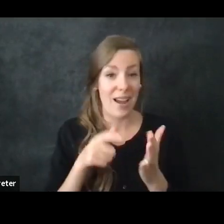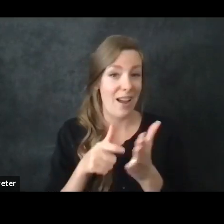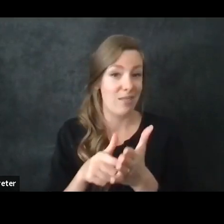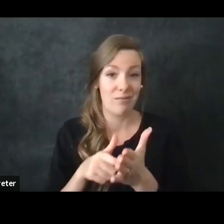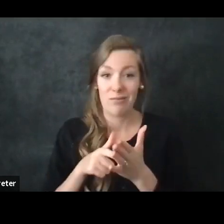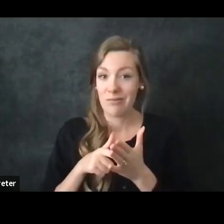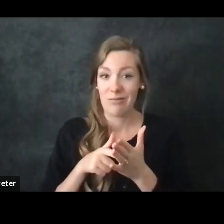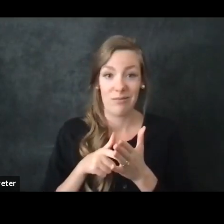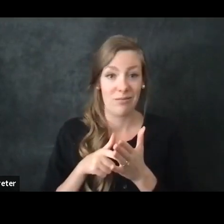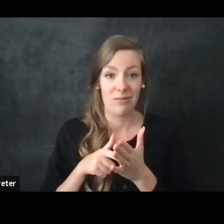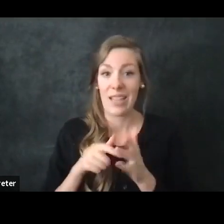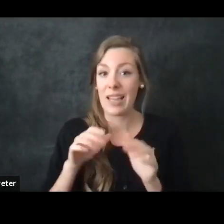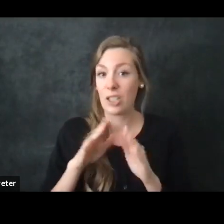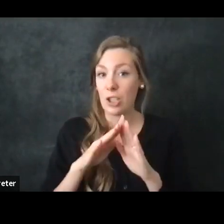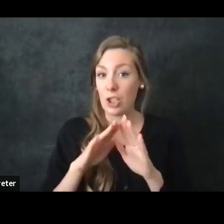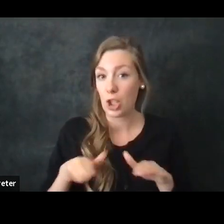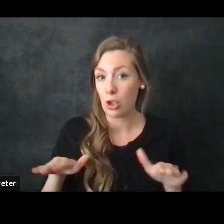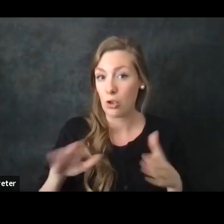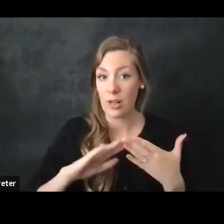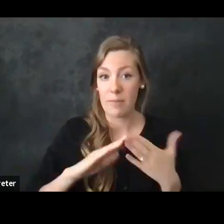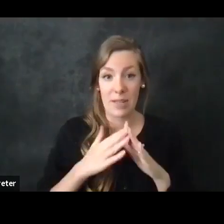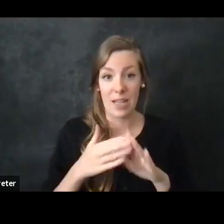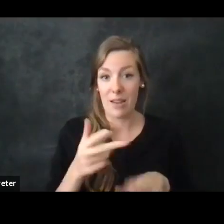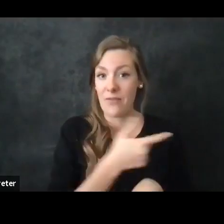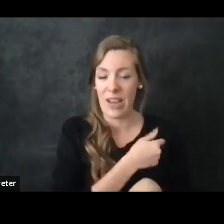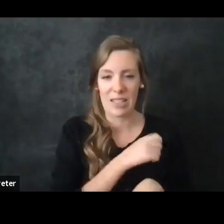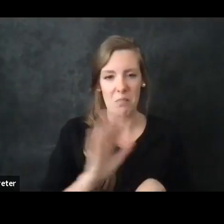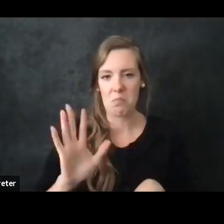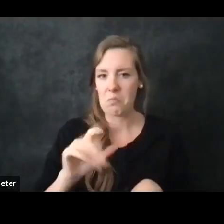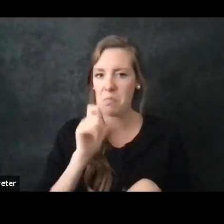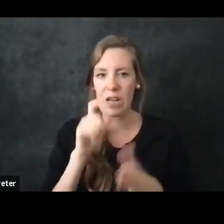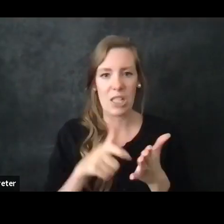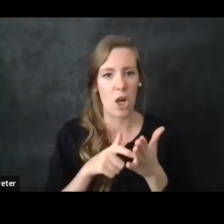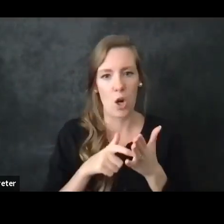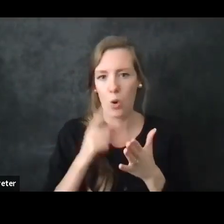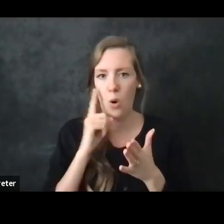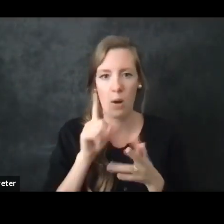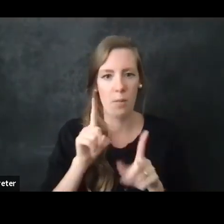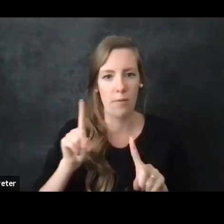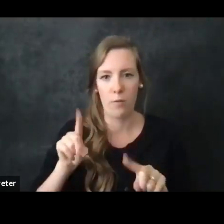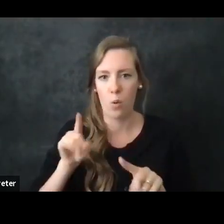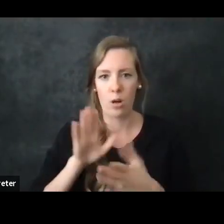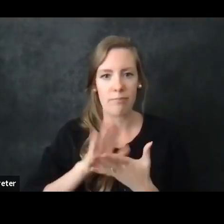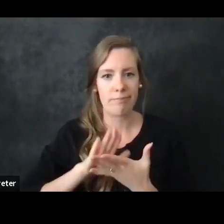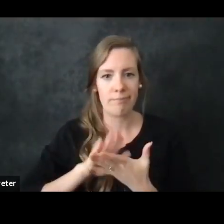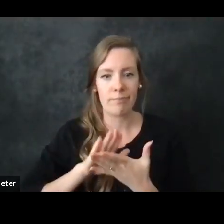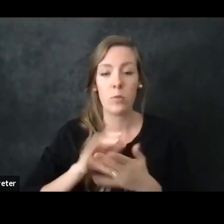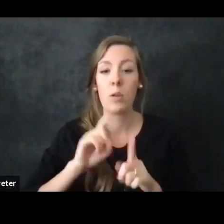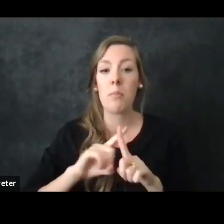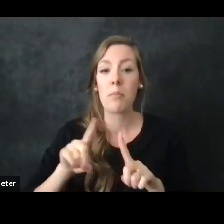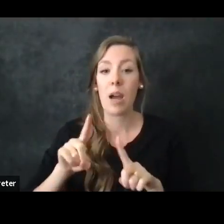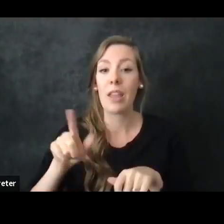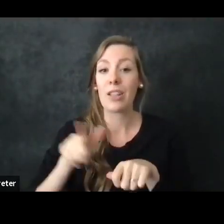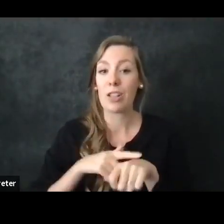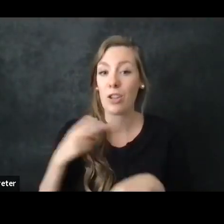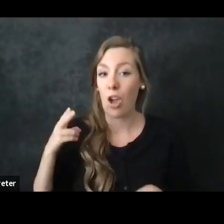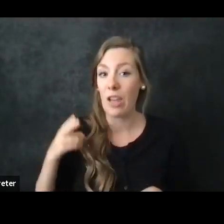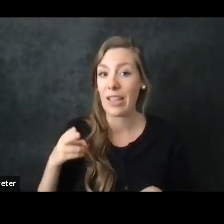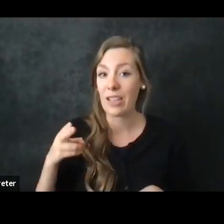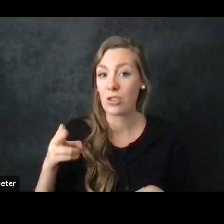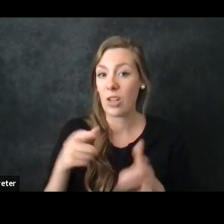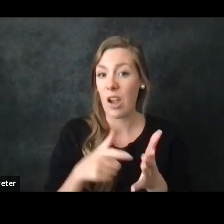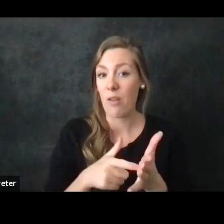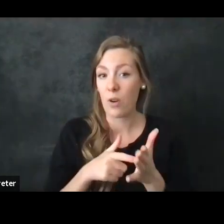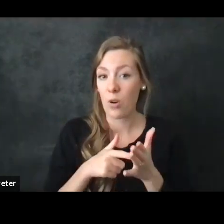that eligible children be vaccinated as a requirement for school attendance, but there is a long history of mandating vaccines